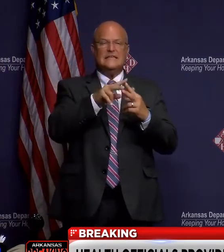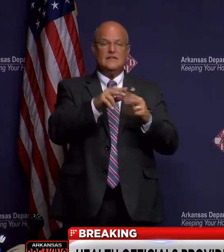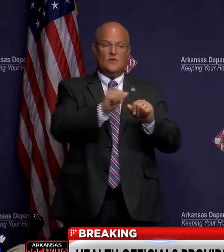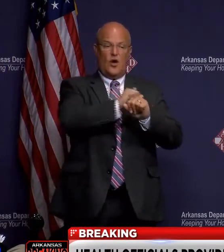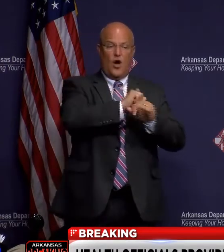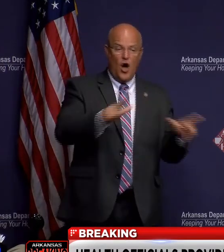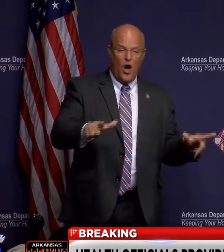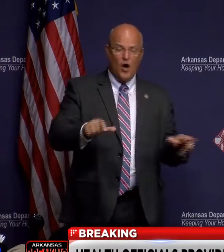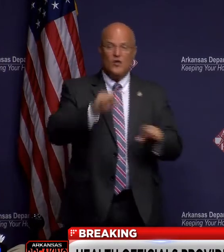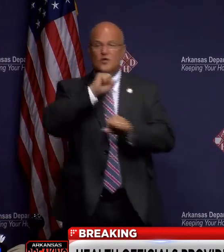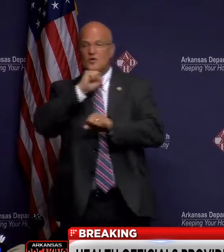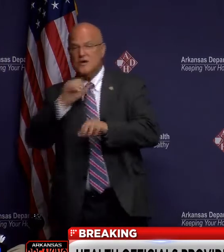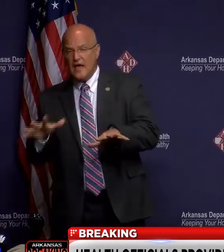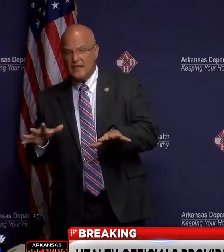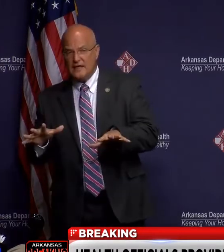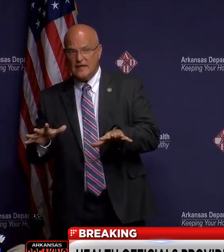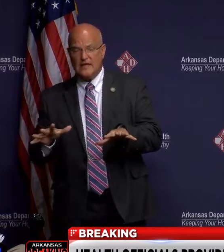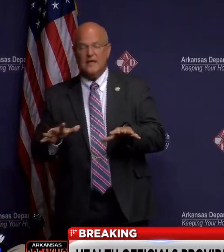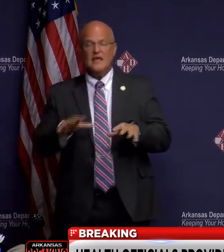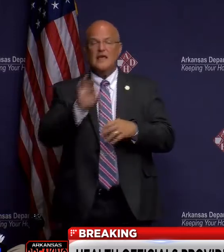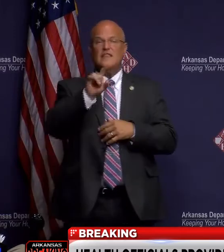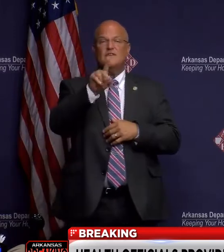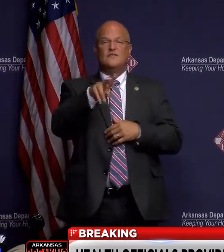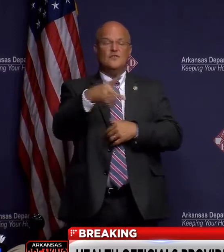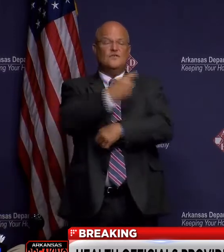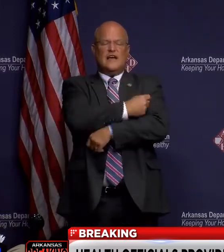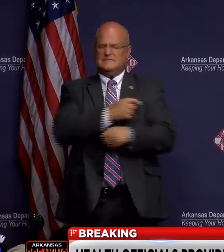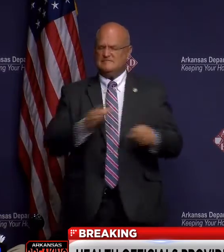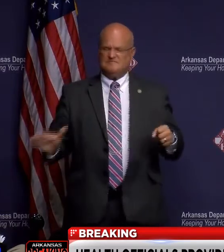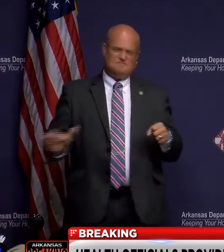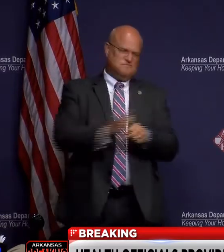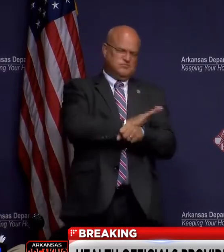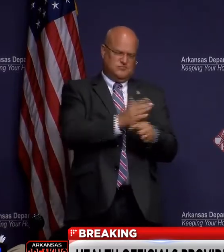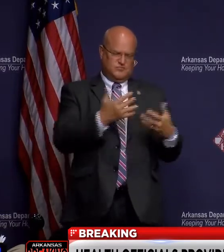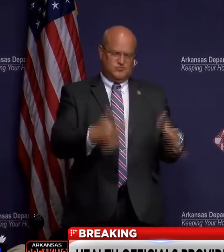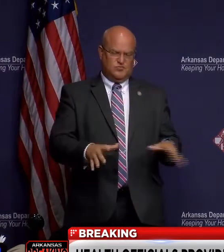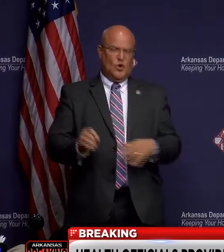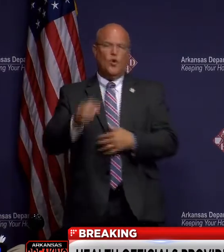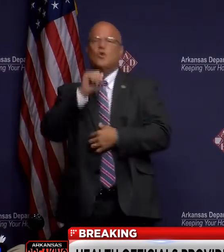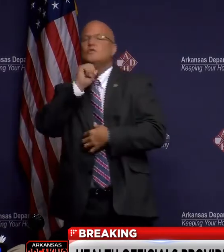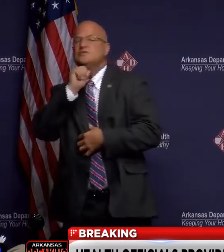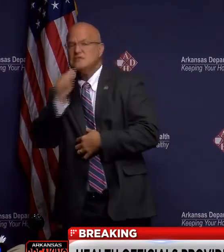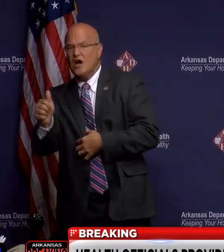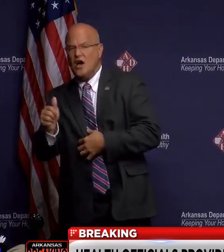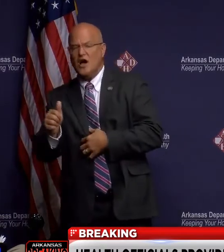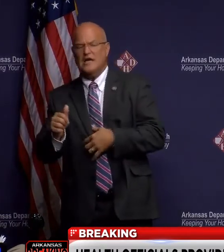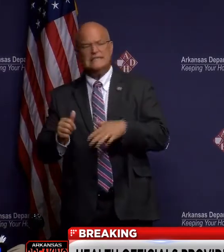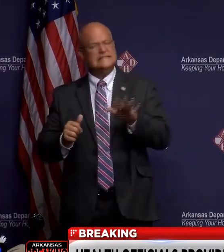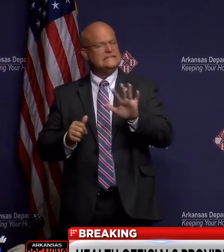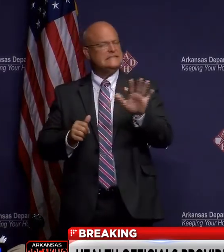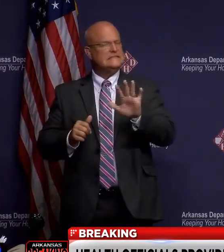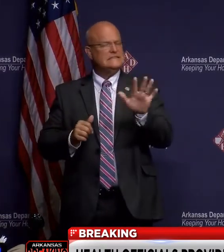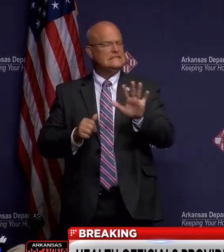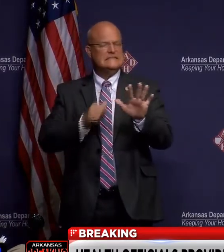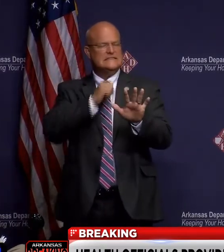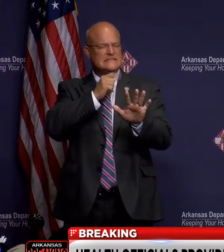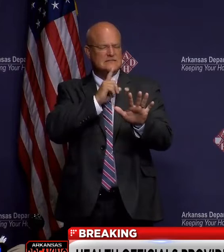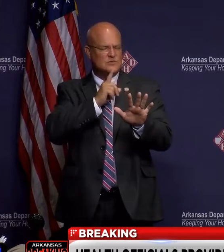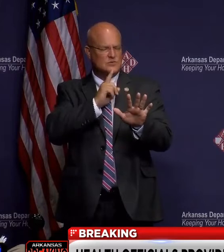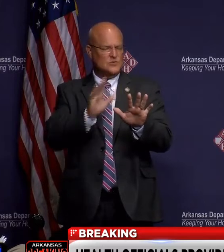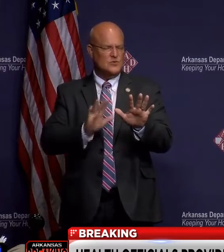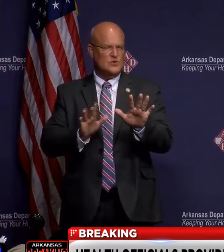or nothing, that the flu vaccine is completely effective for you or completely not. And that is not really the